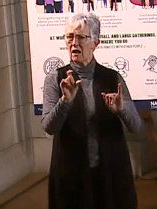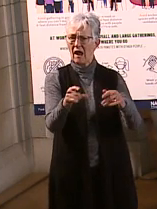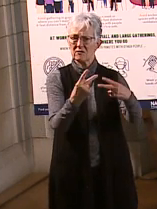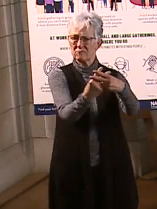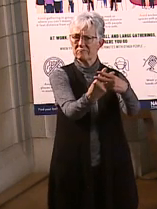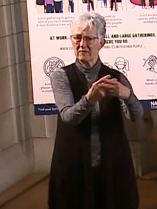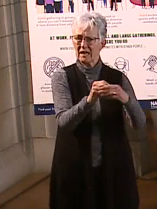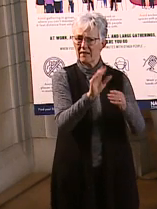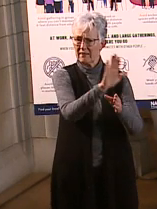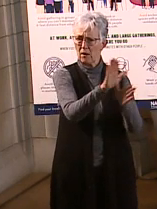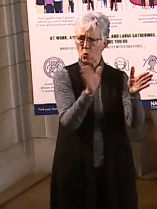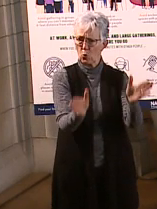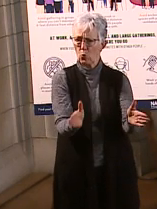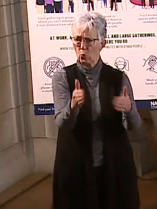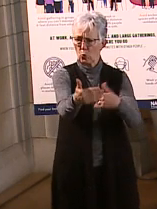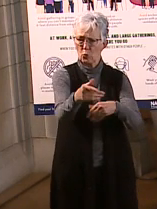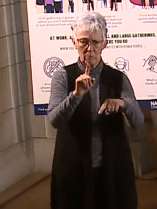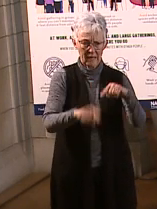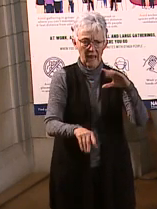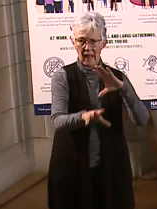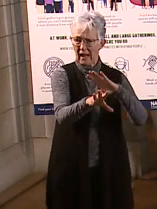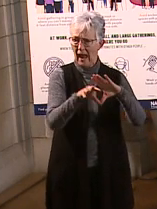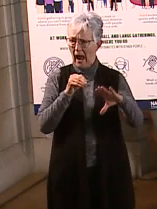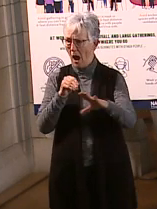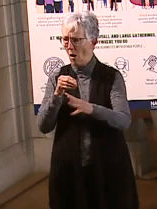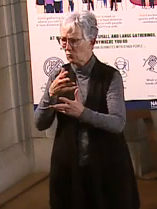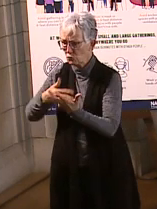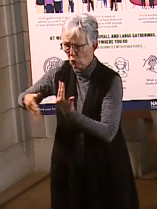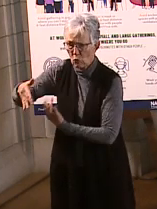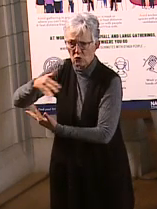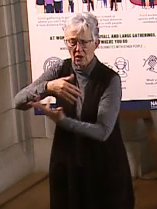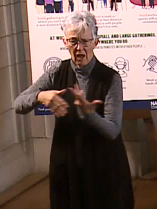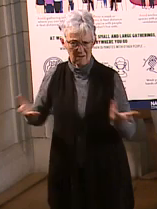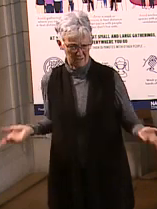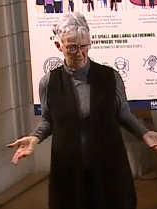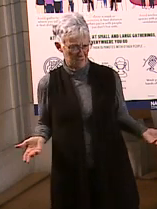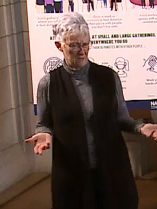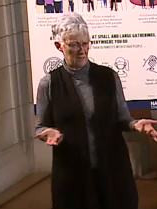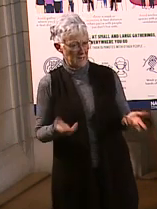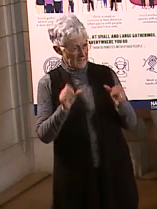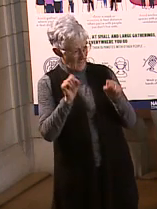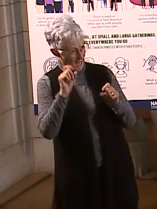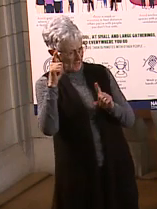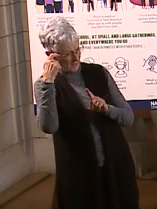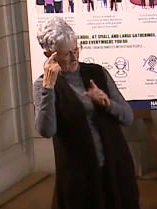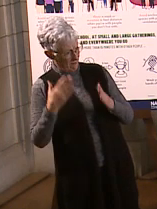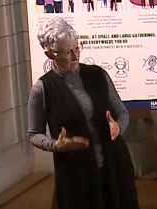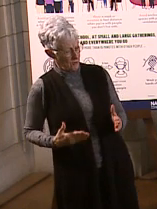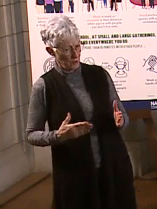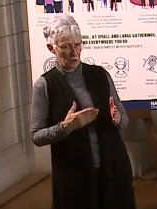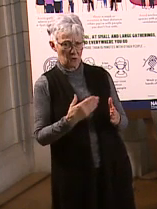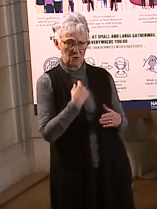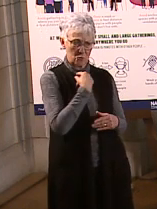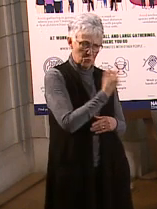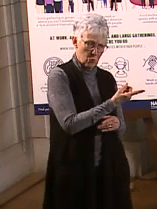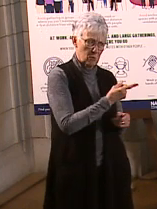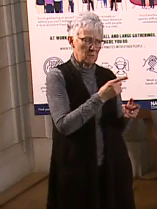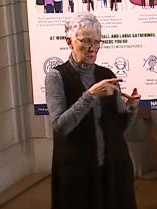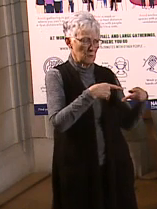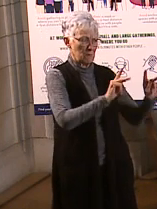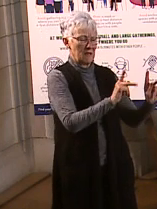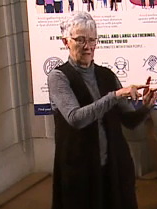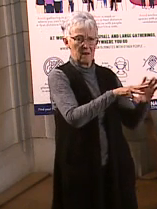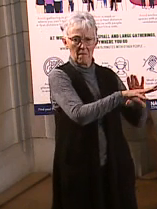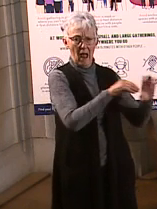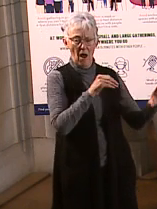our Medicaid expansion requirements. Can the governor persuade CMS to ease or eliminate those restrictions? He also